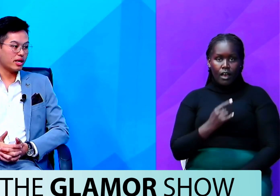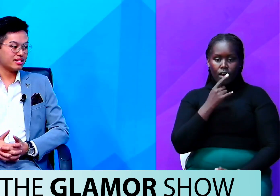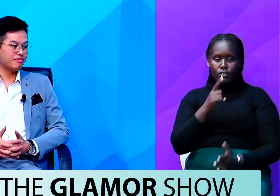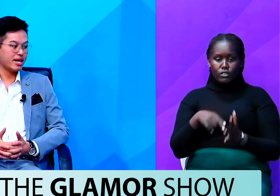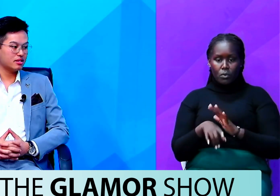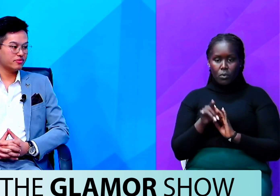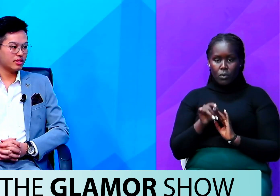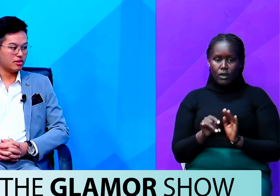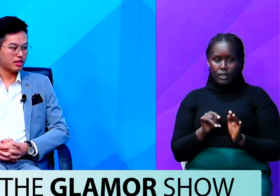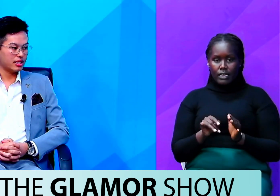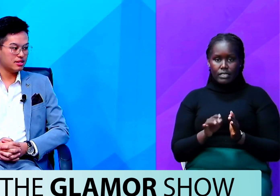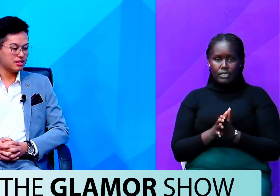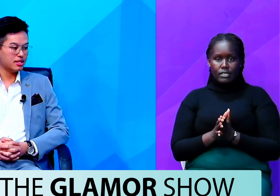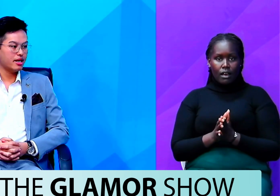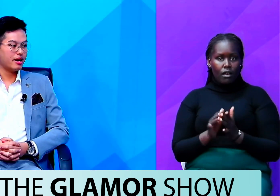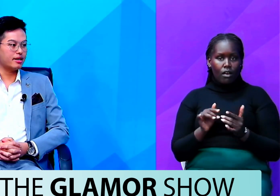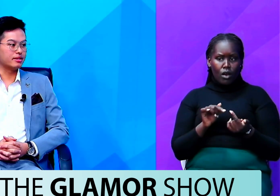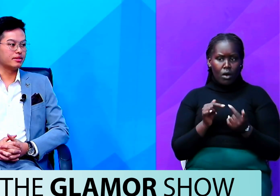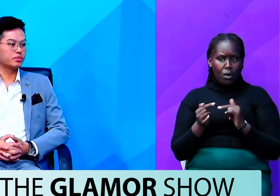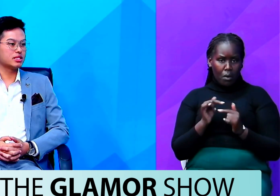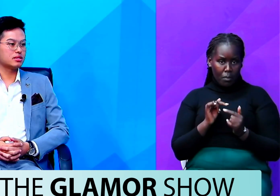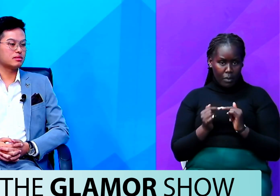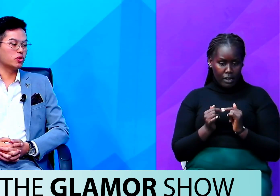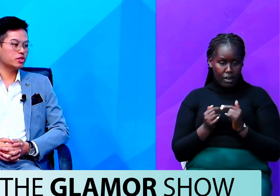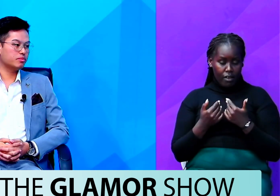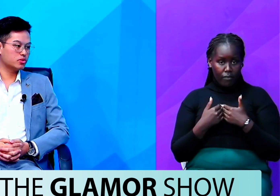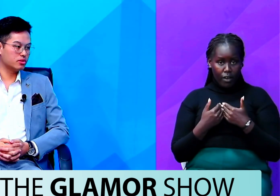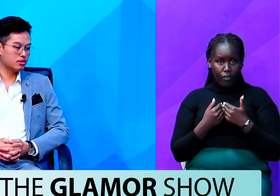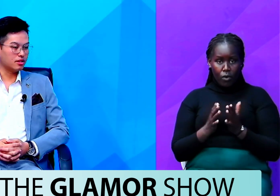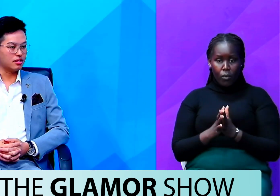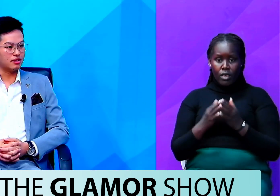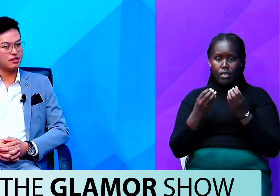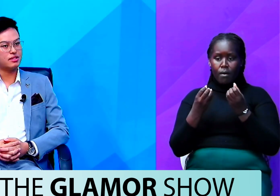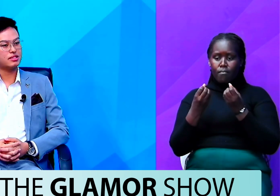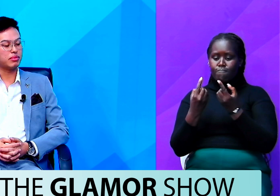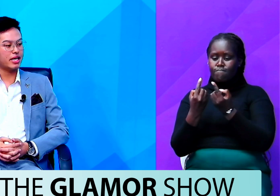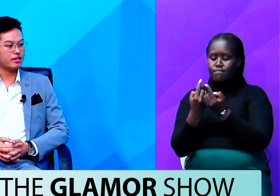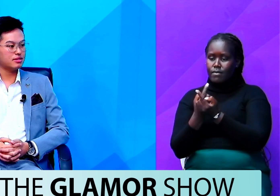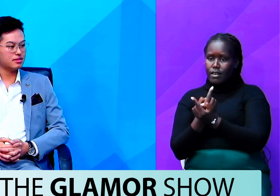are quite competitive nowadays, and with multiple